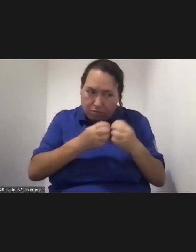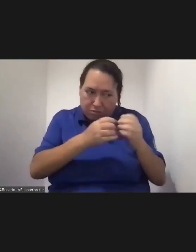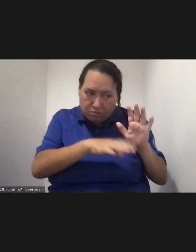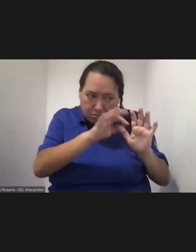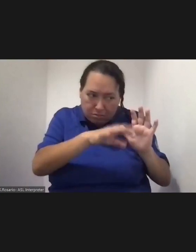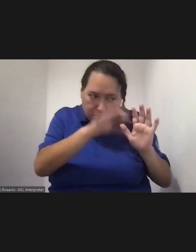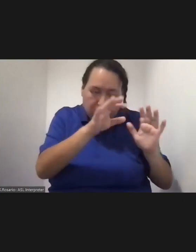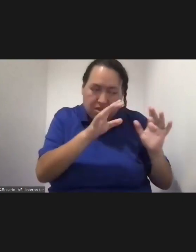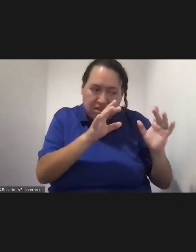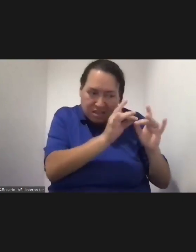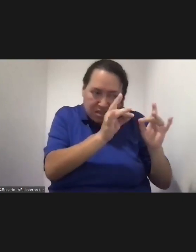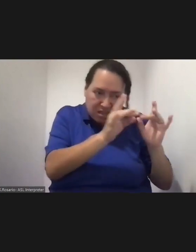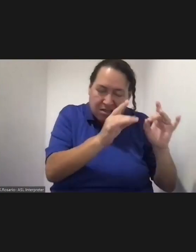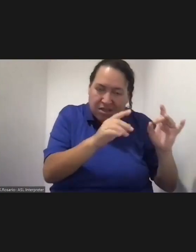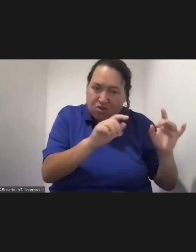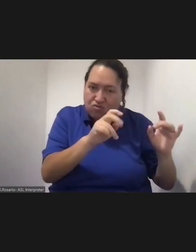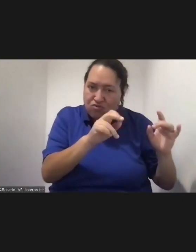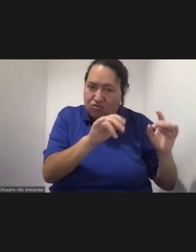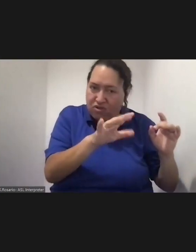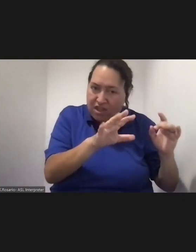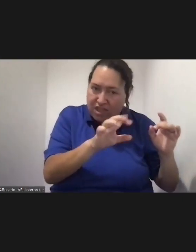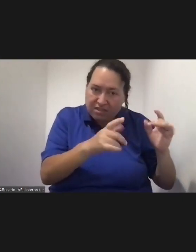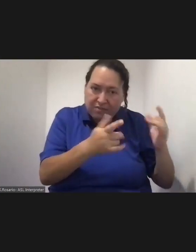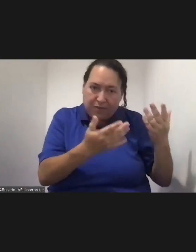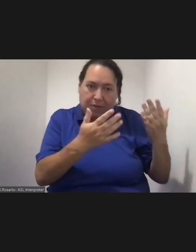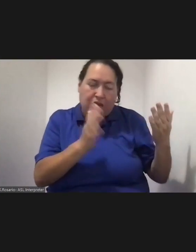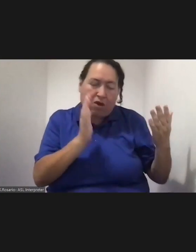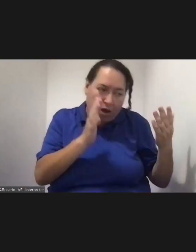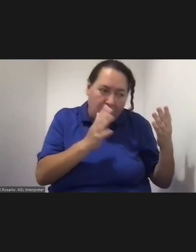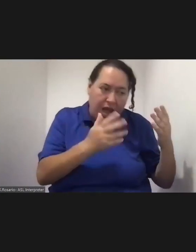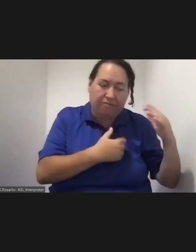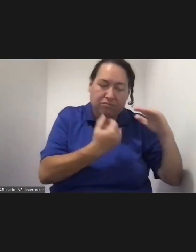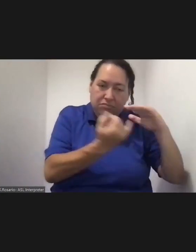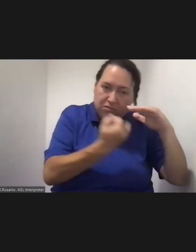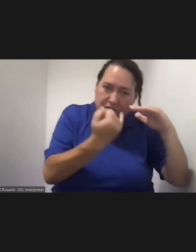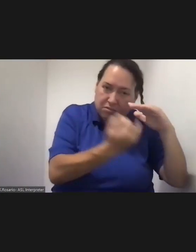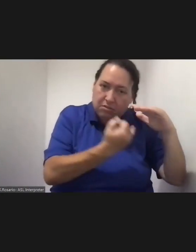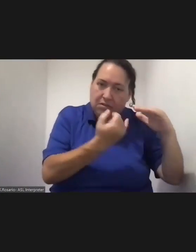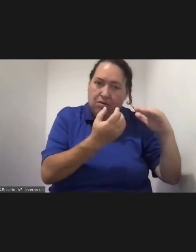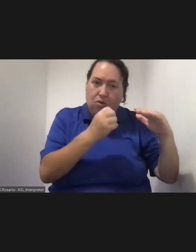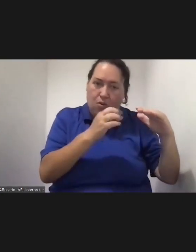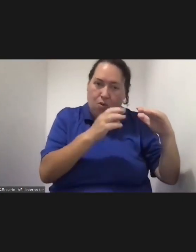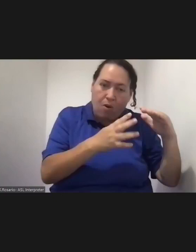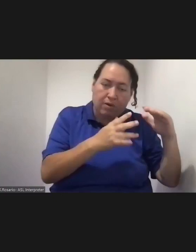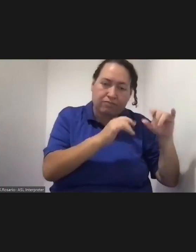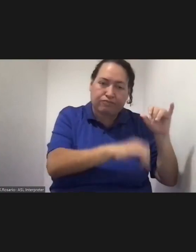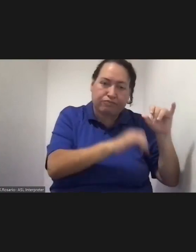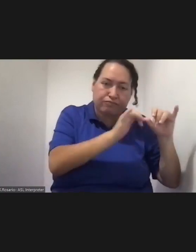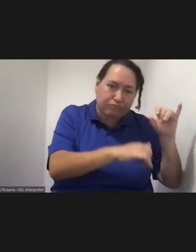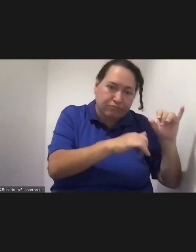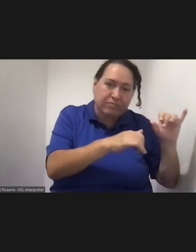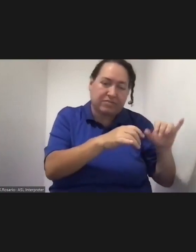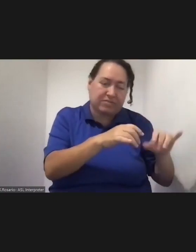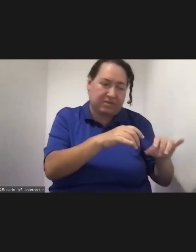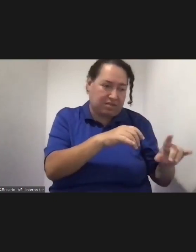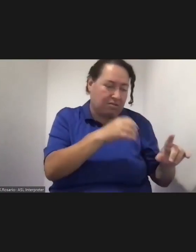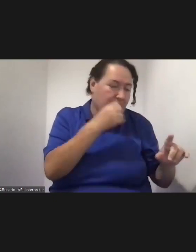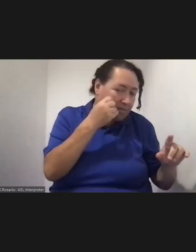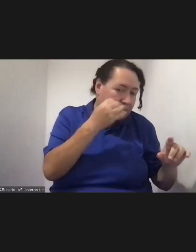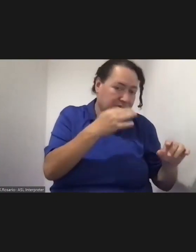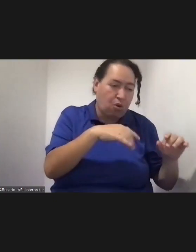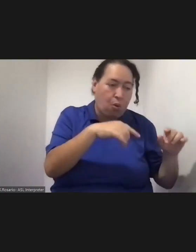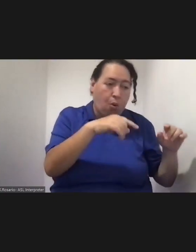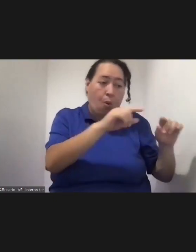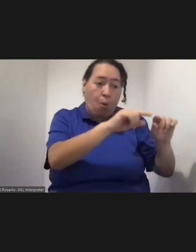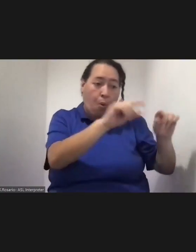we need to test, may result in quarantine or isolation, or the best result, negative. Therefore, effective